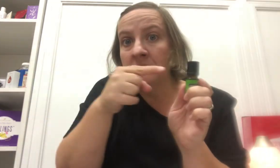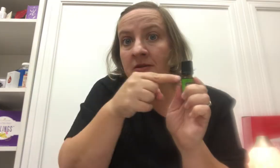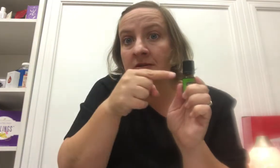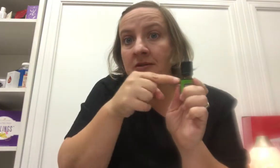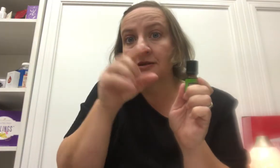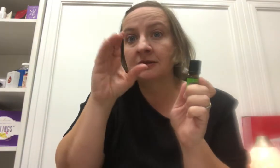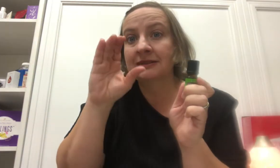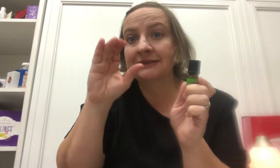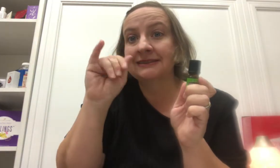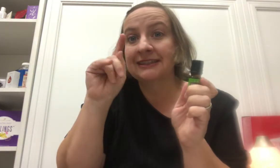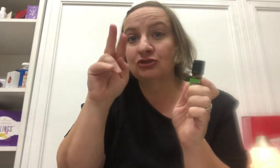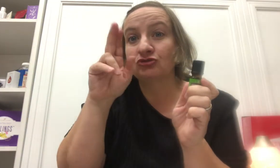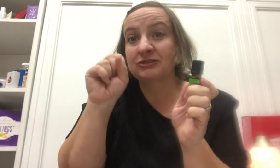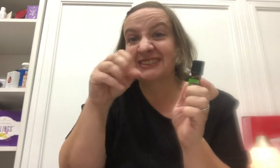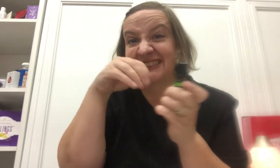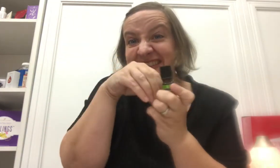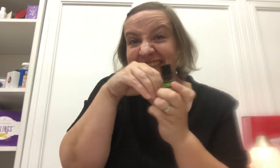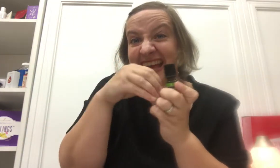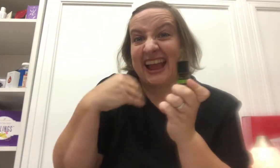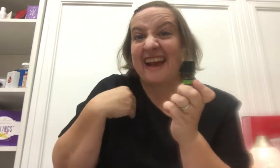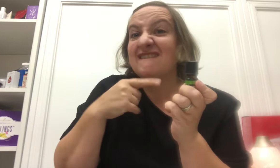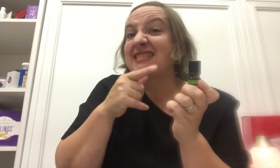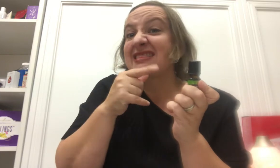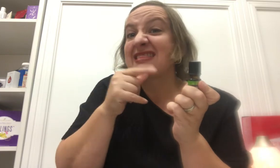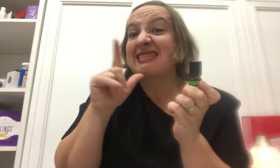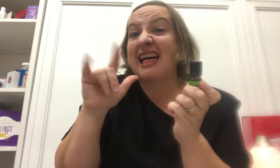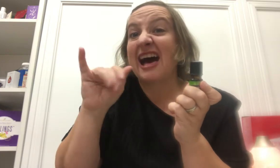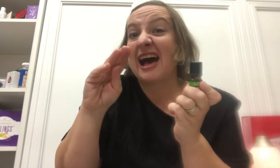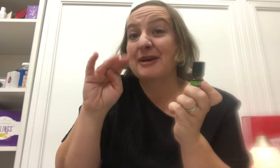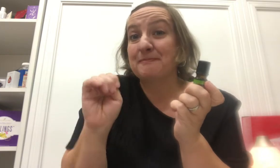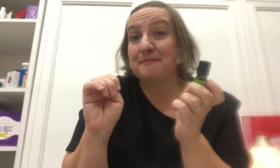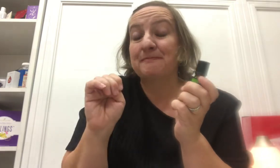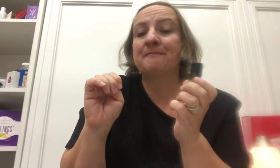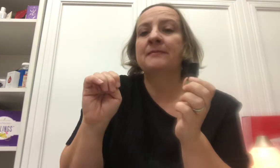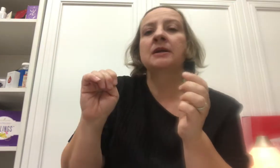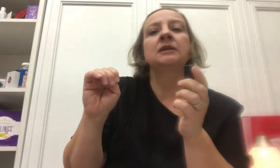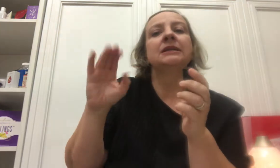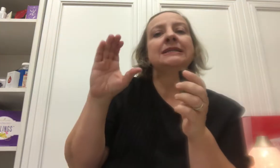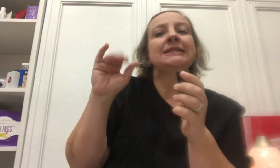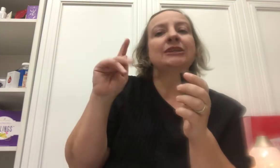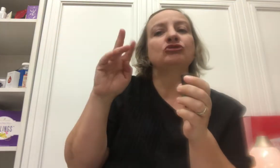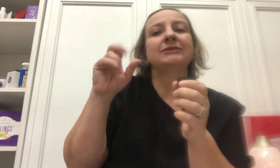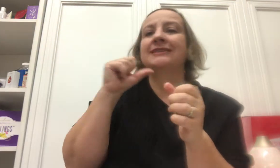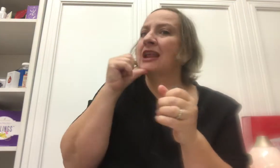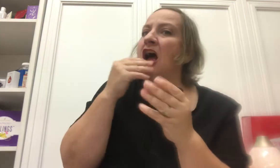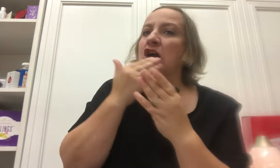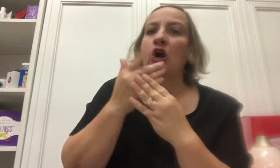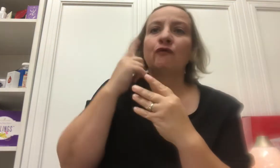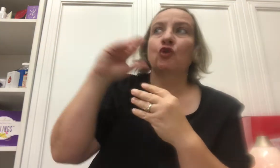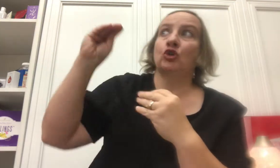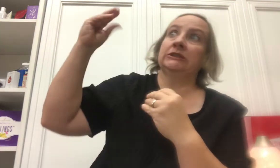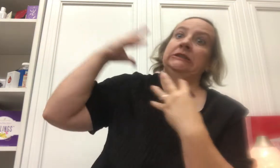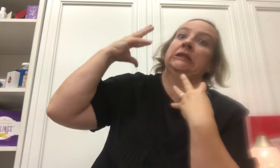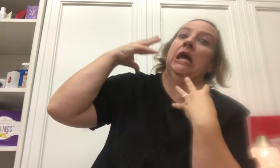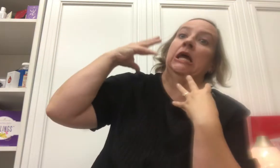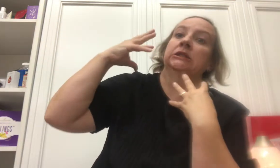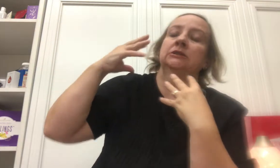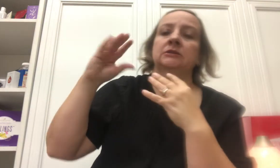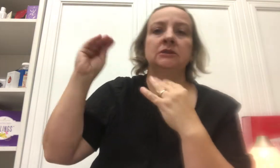I do want to remind you that the citrus oils, this one has lime in it. Citrus oils aren't great out